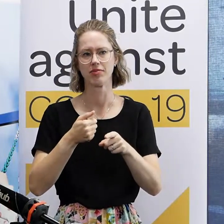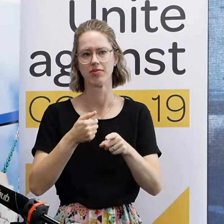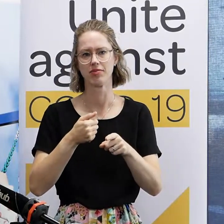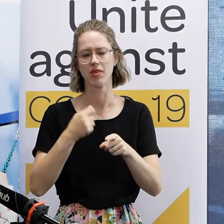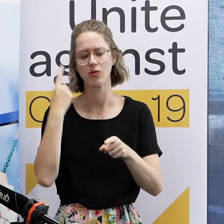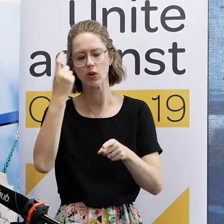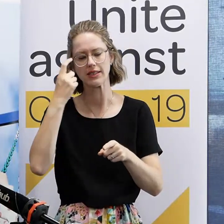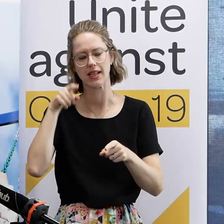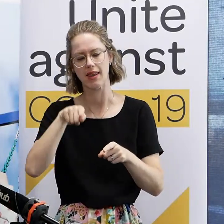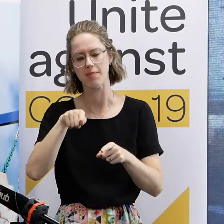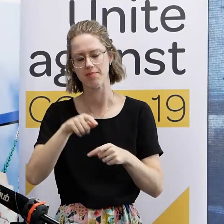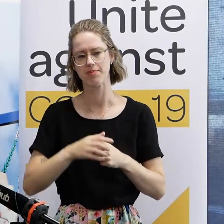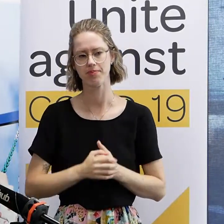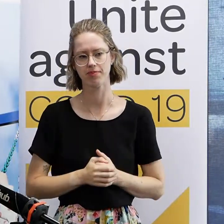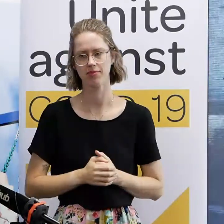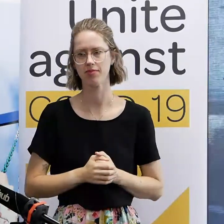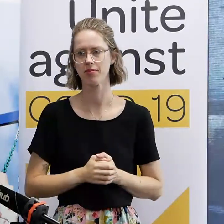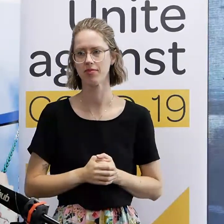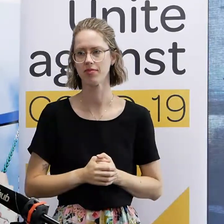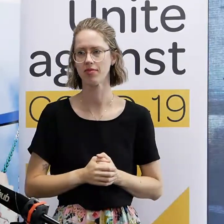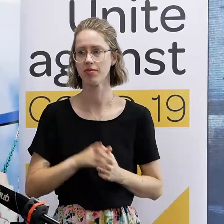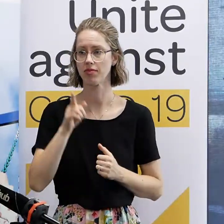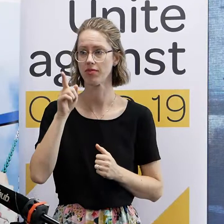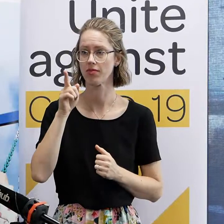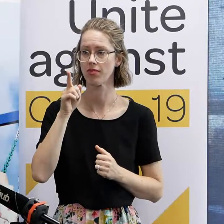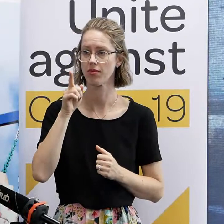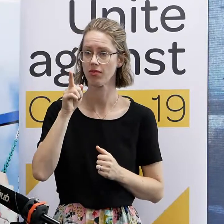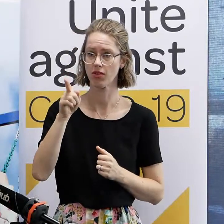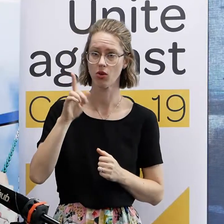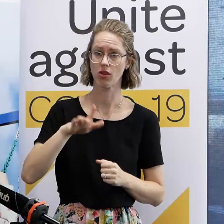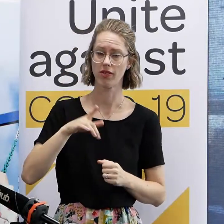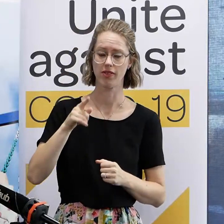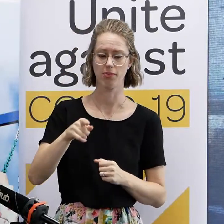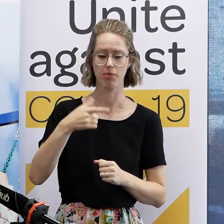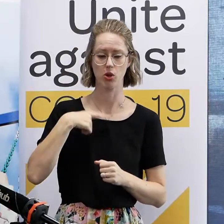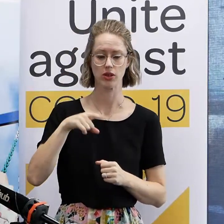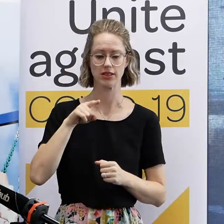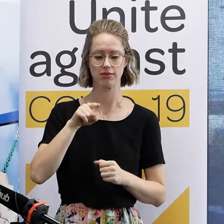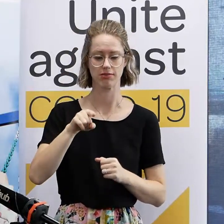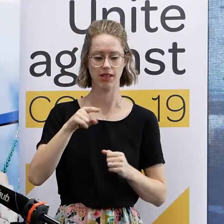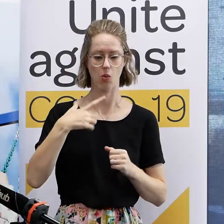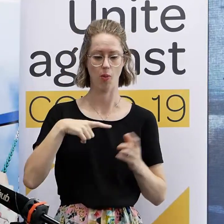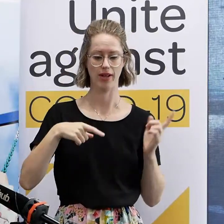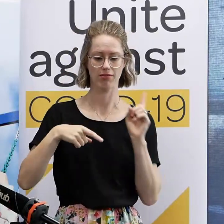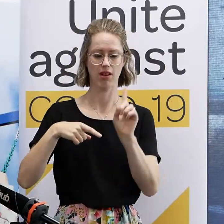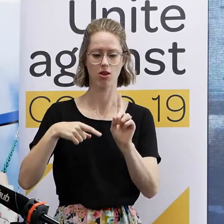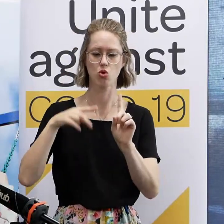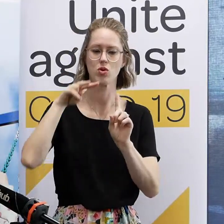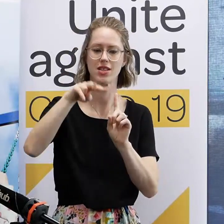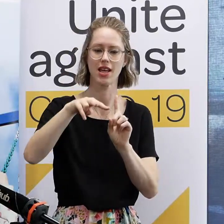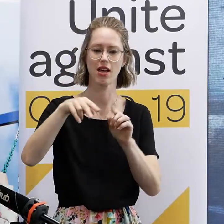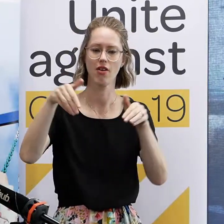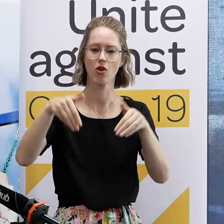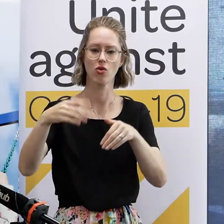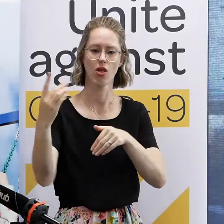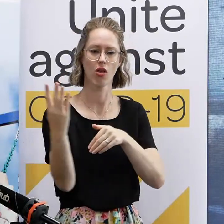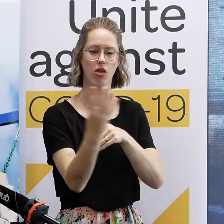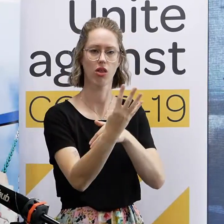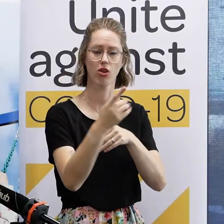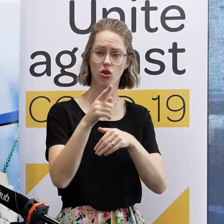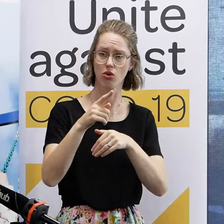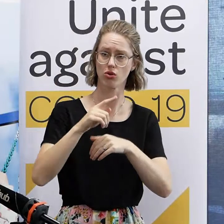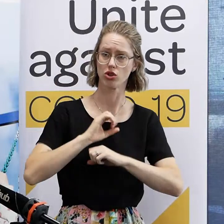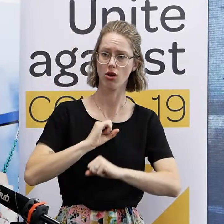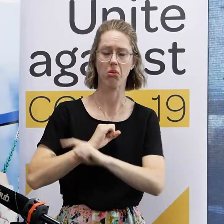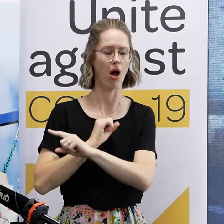unsafe activity in itself. So Why did are that you- catch you why off you- guard? Sorry. Did that funeral position catch you off guard? Or? I personally wasn't aware of it at the time. Why